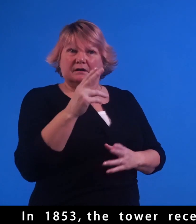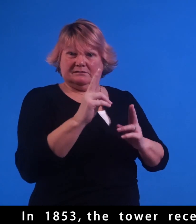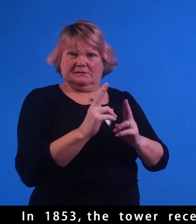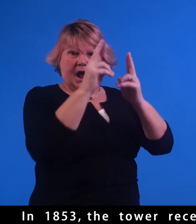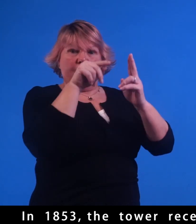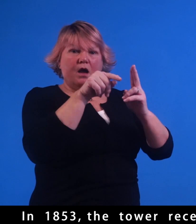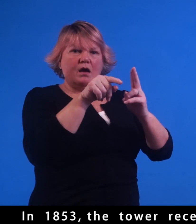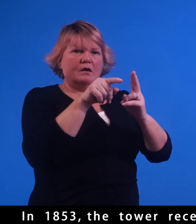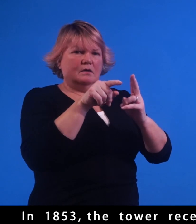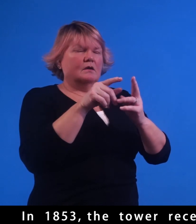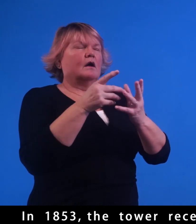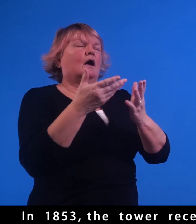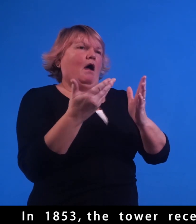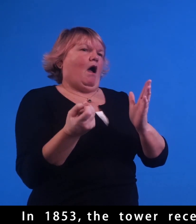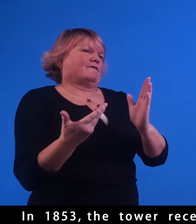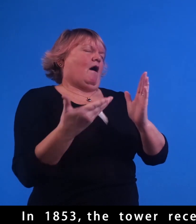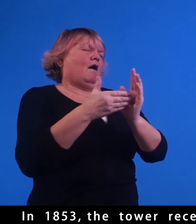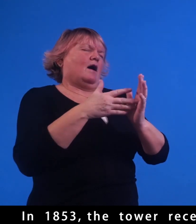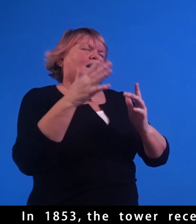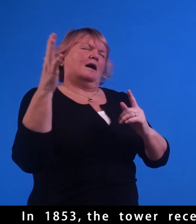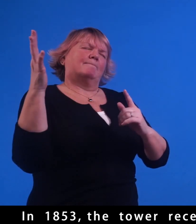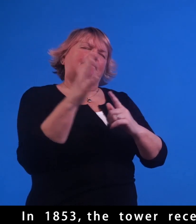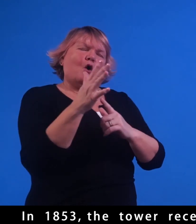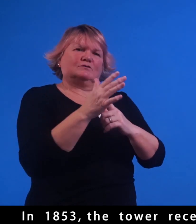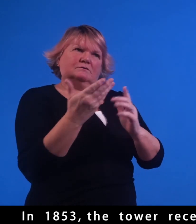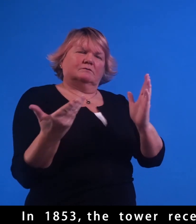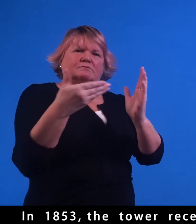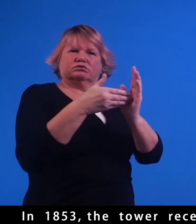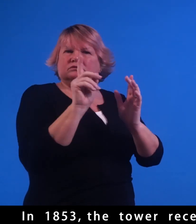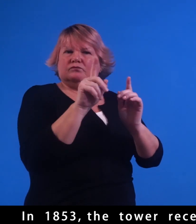In 1853, the tower received a very important addition.